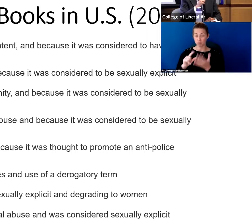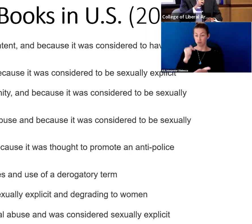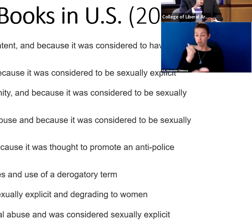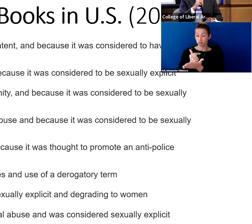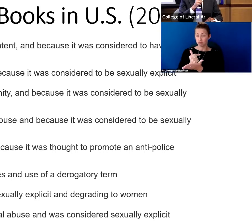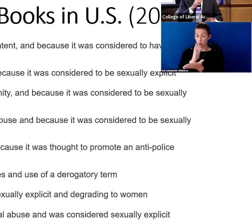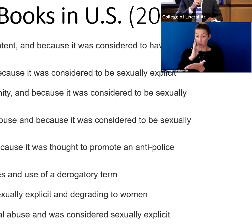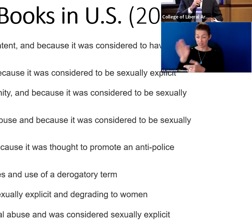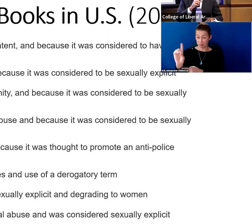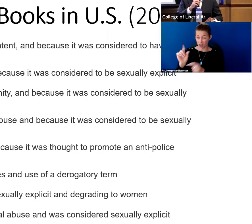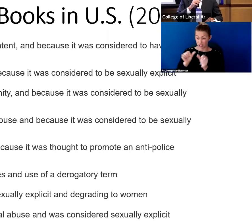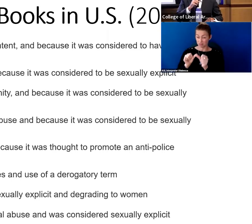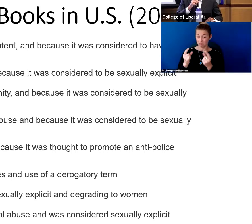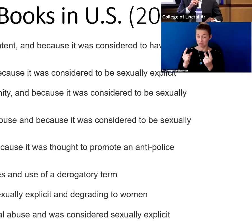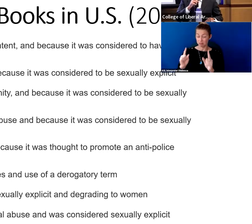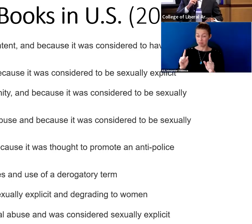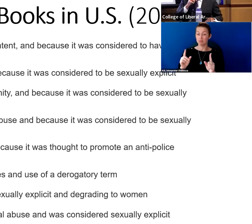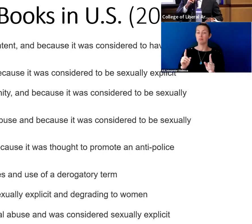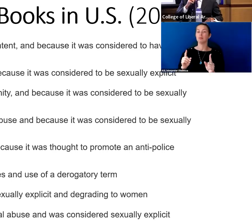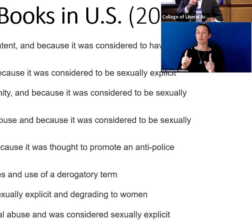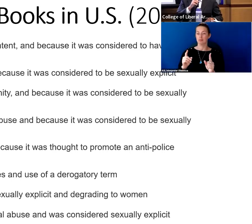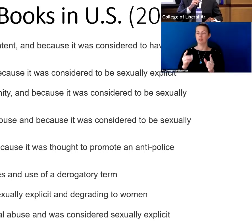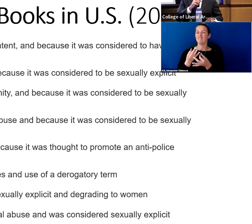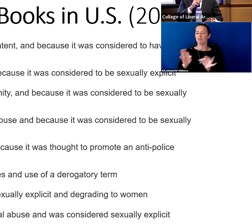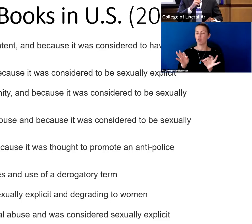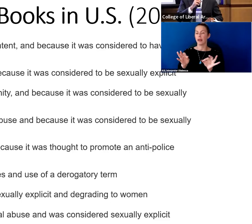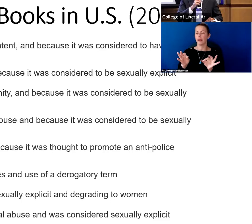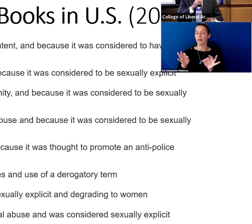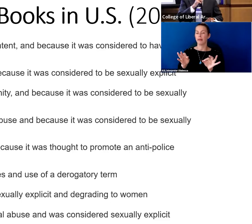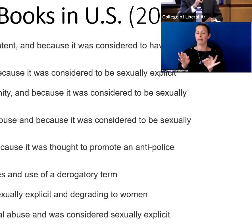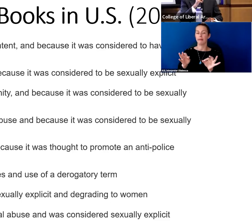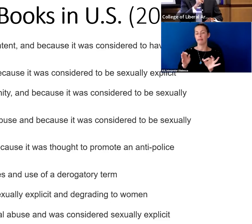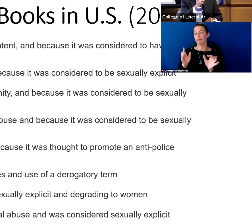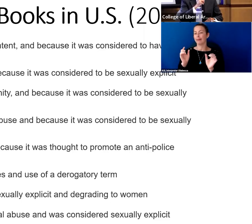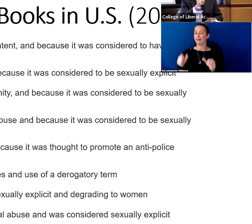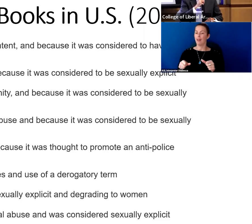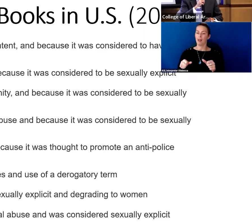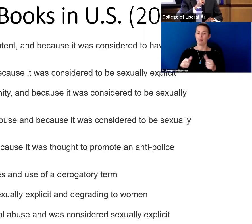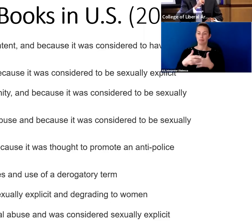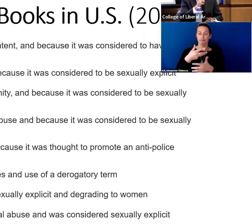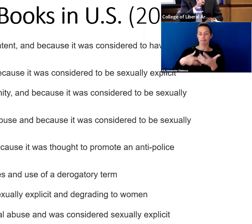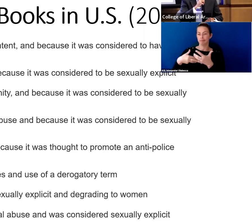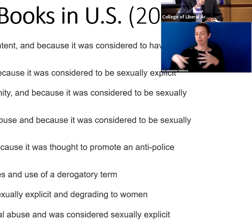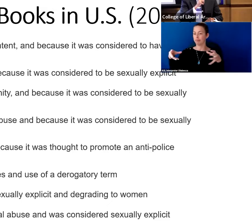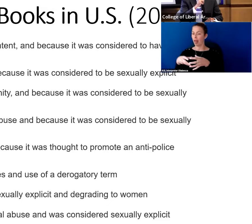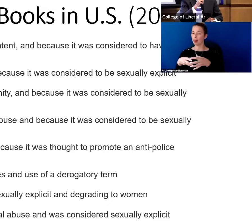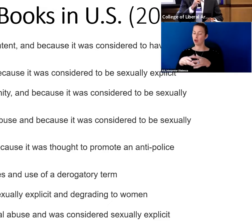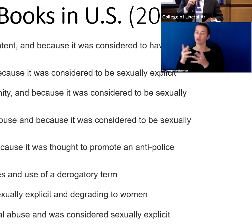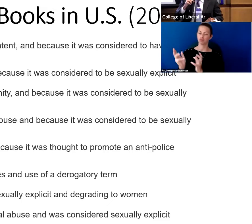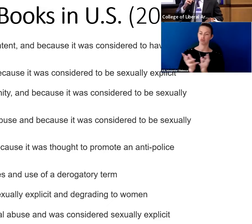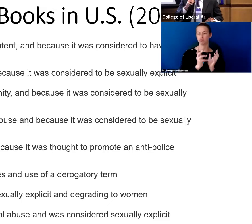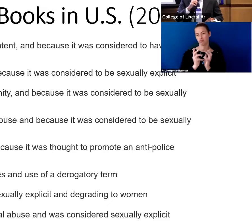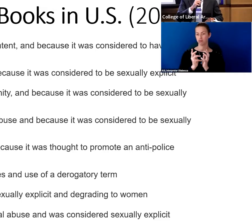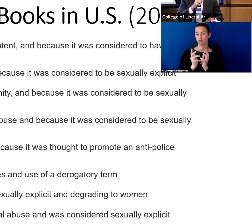democracy is in free gatherings of neighbors on the street corner to discuss back and forth what is read. With